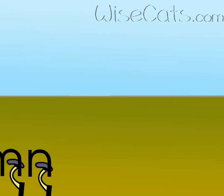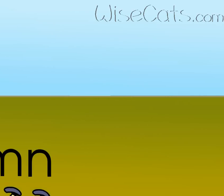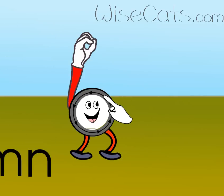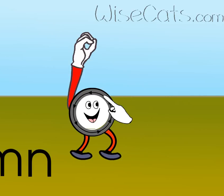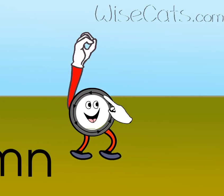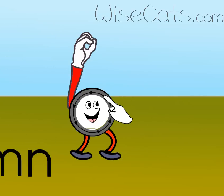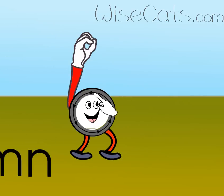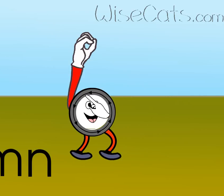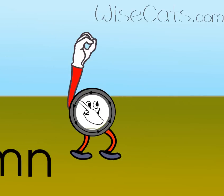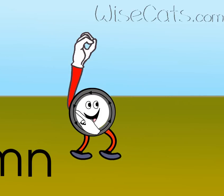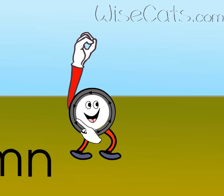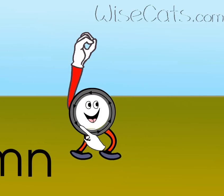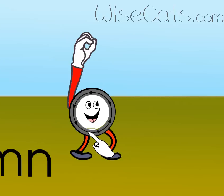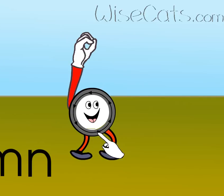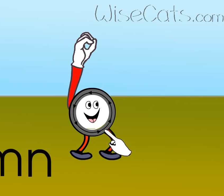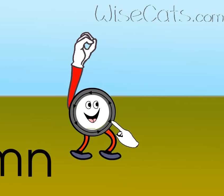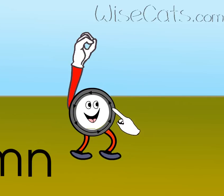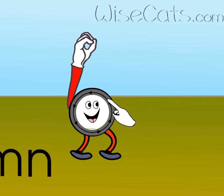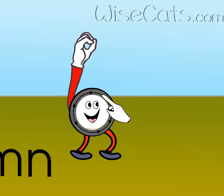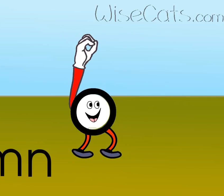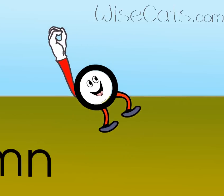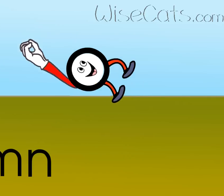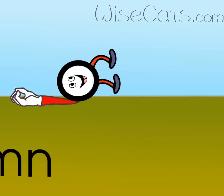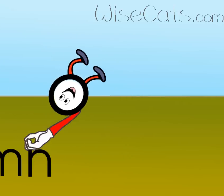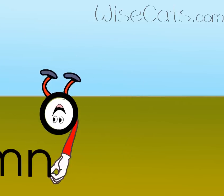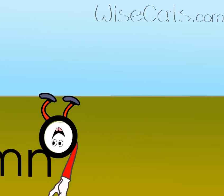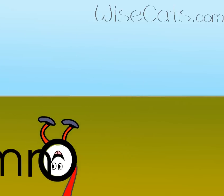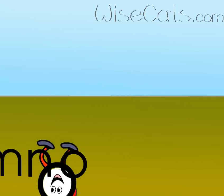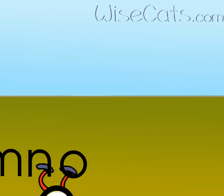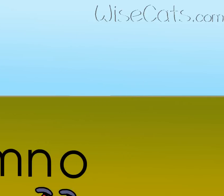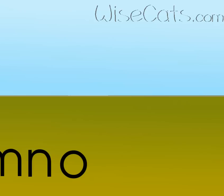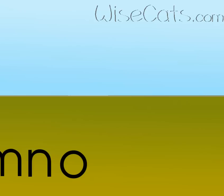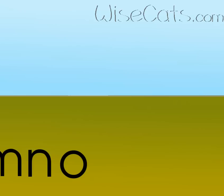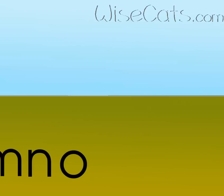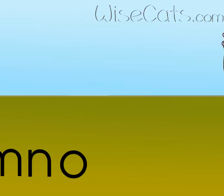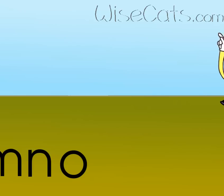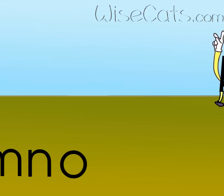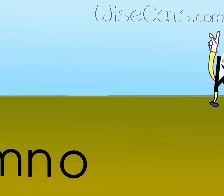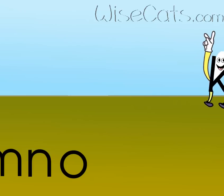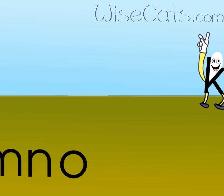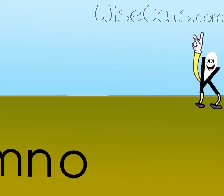Ah, ah, ah is oh I know them,